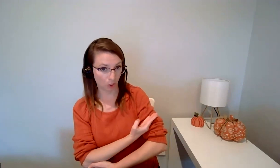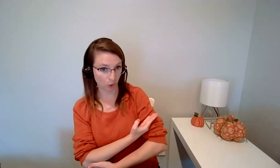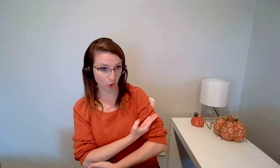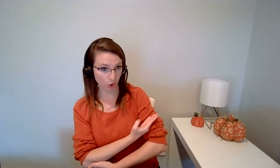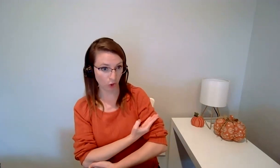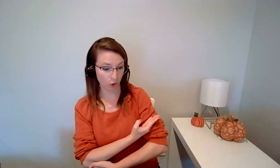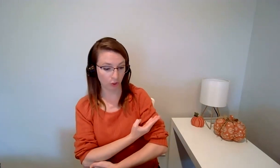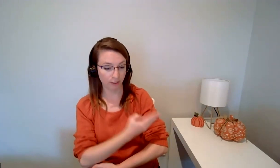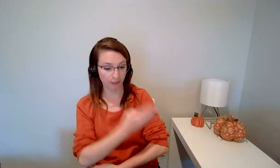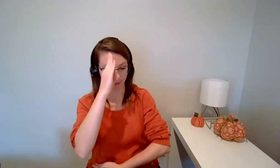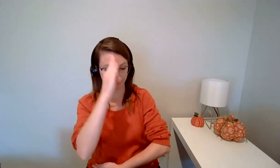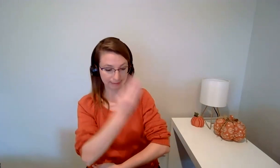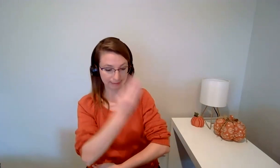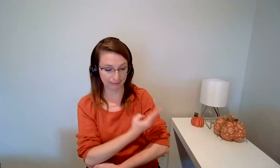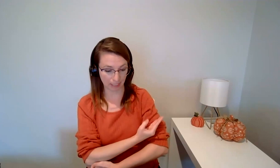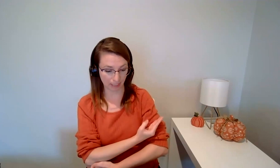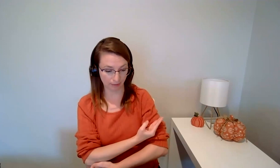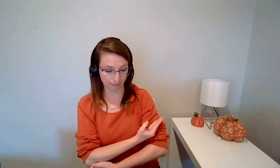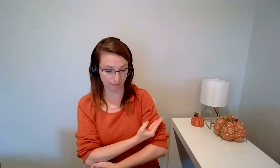daughter, son,